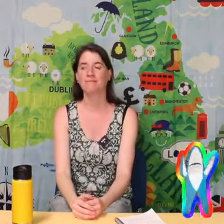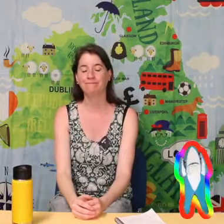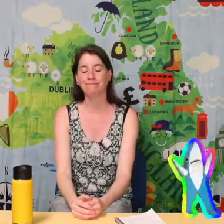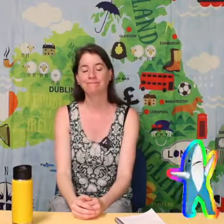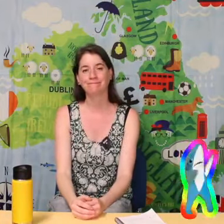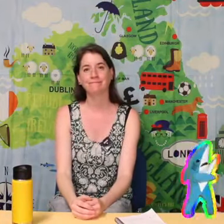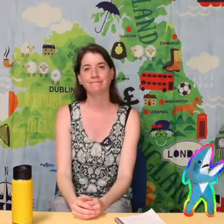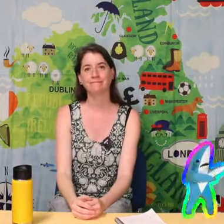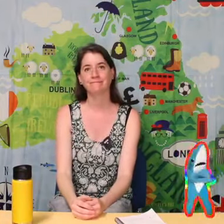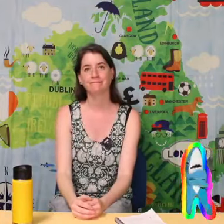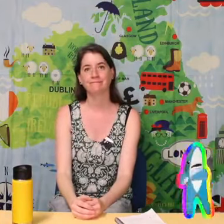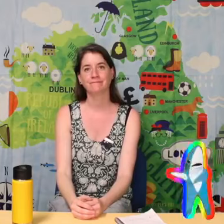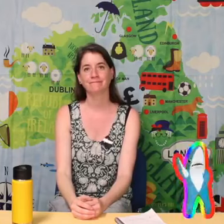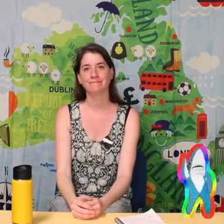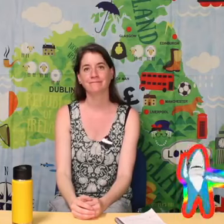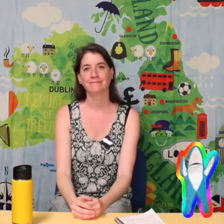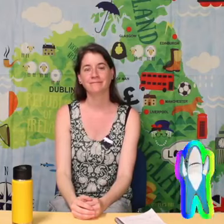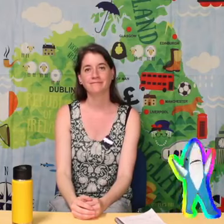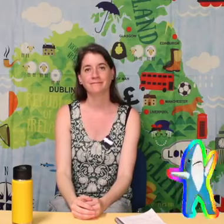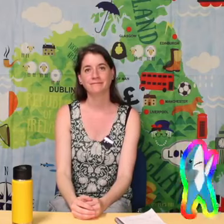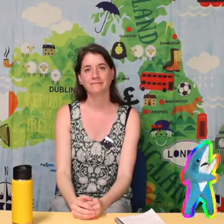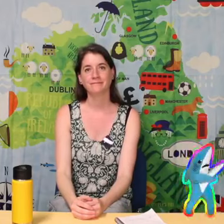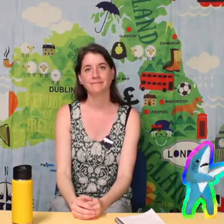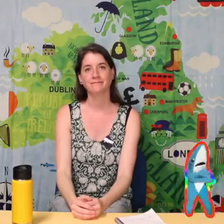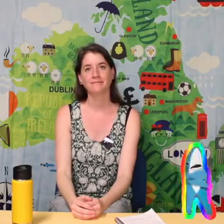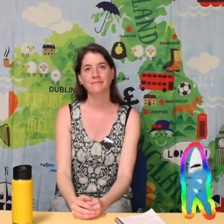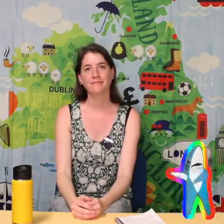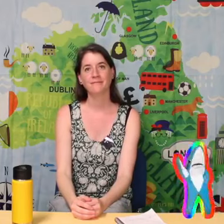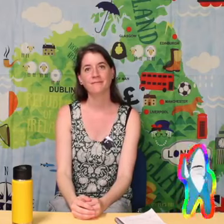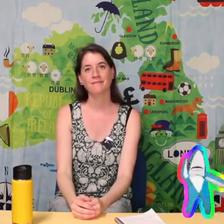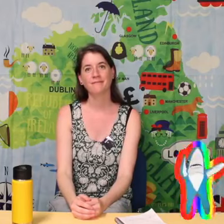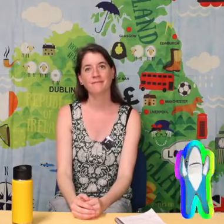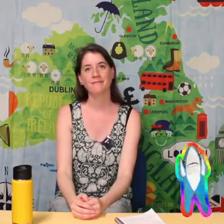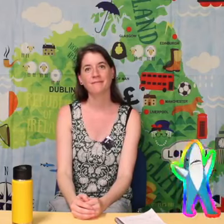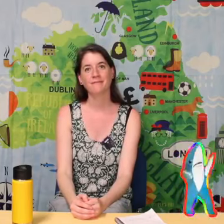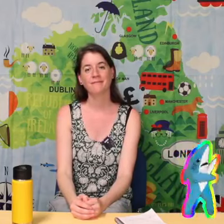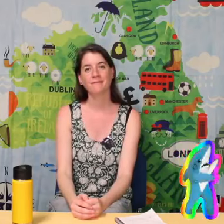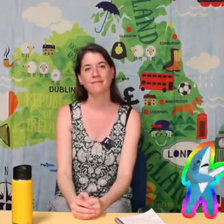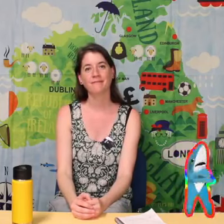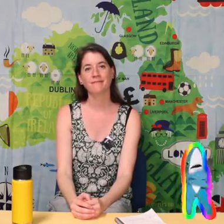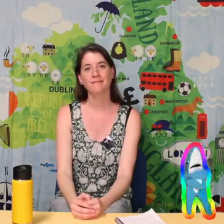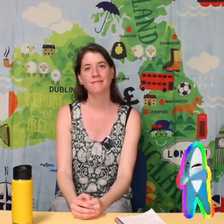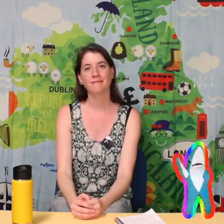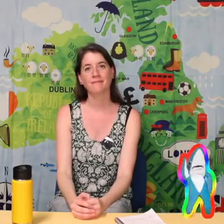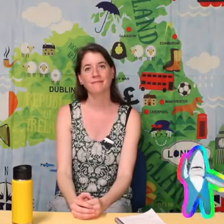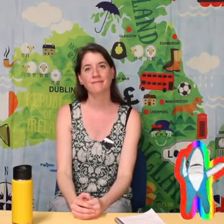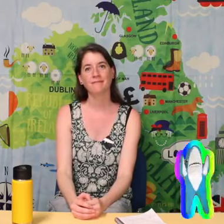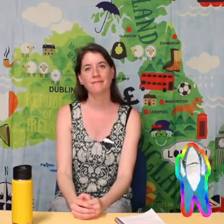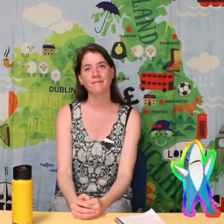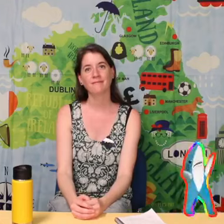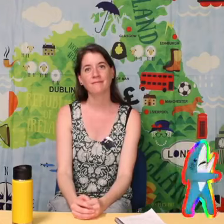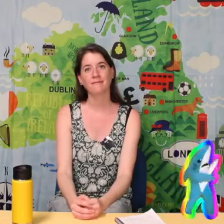words, he's up there every night. And Helen, you might be in with some luck. Because if I do